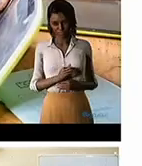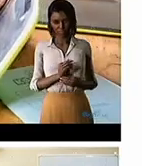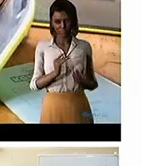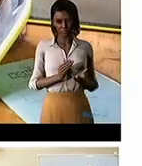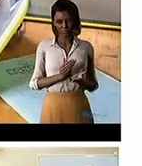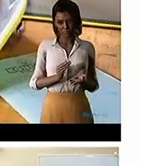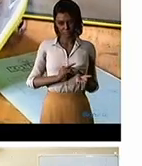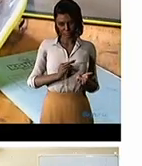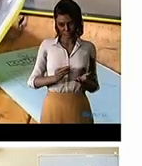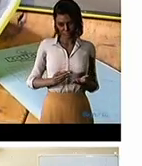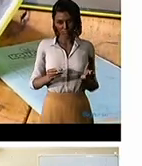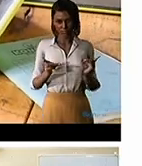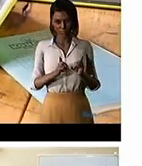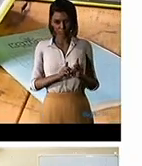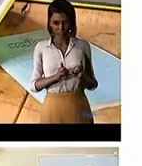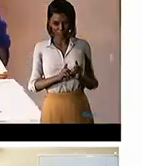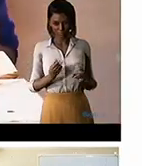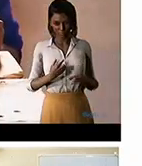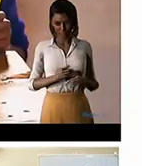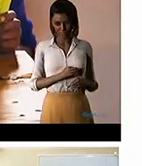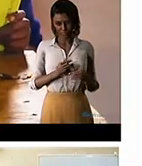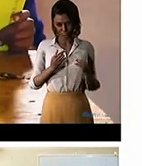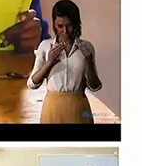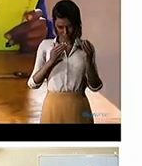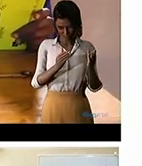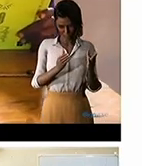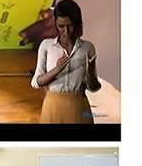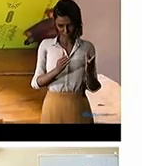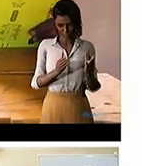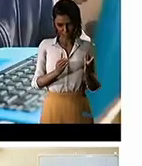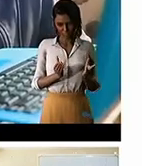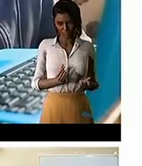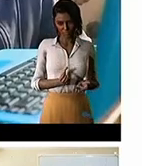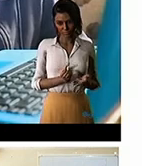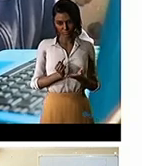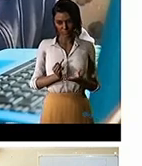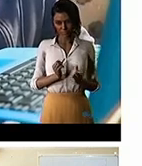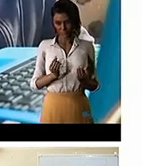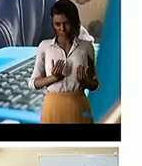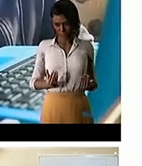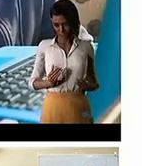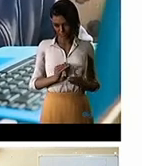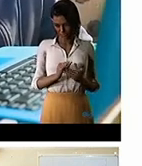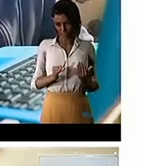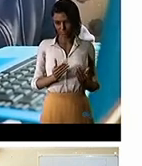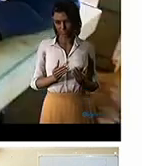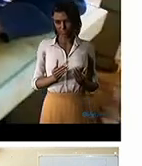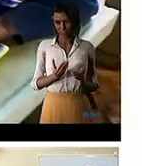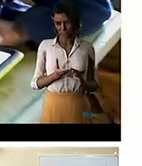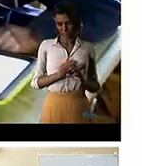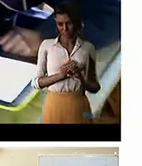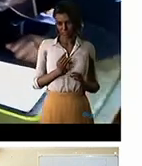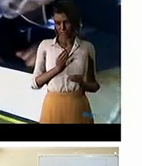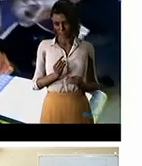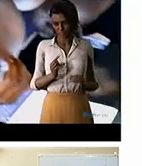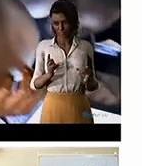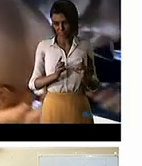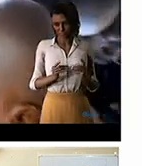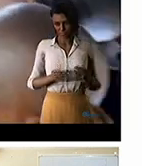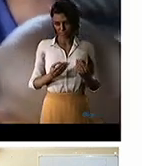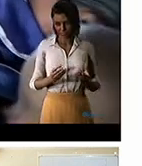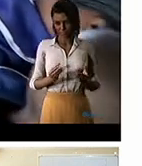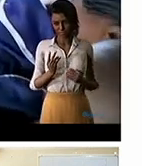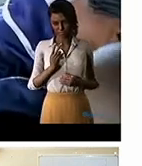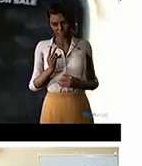UNESCO. And basically, our platform was being used in 21 different schools, and six of them being special needs schools. And we see